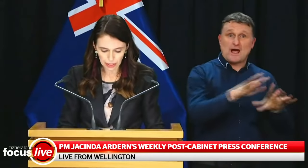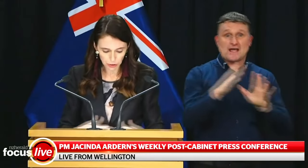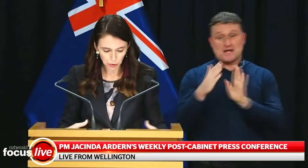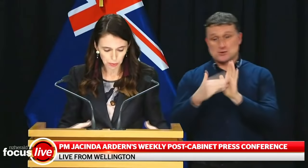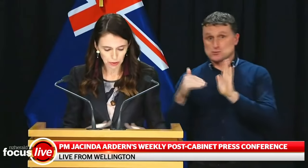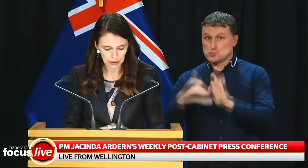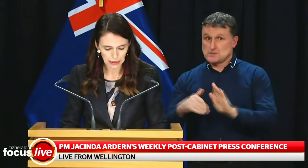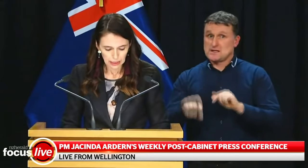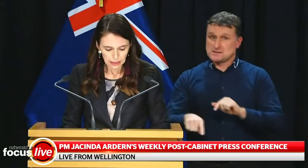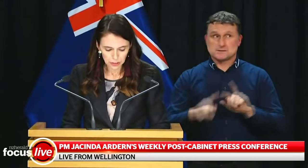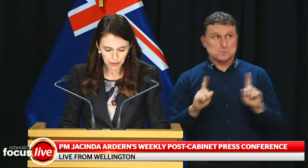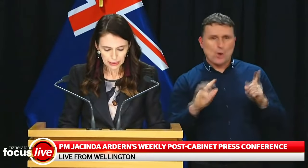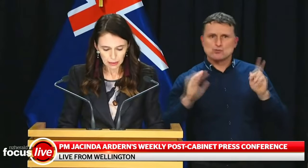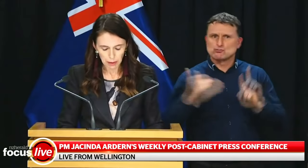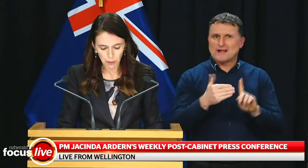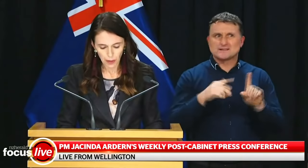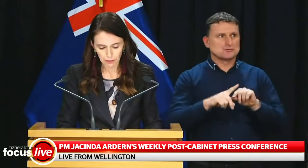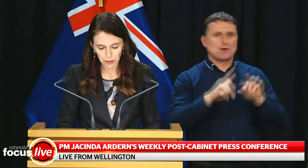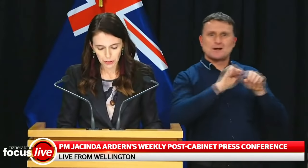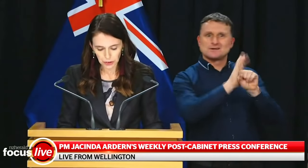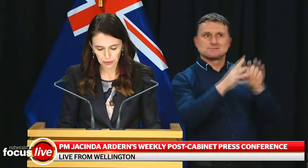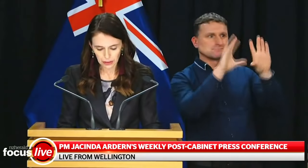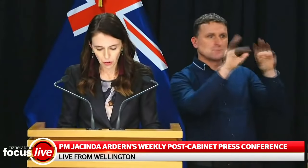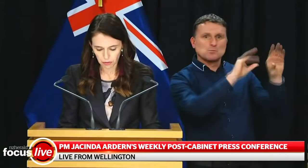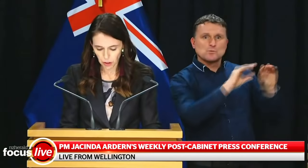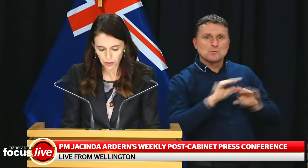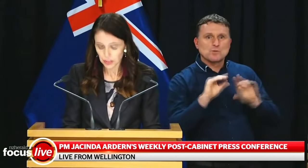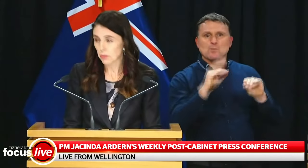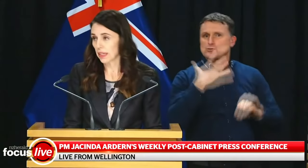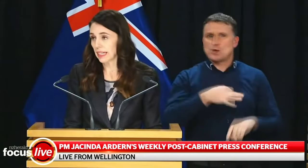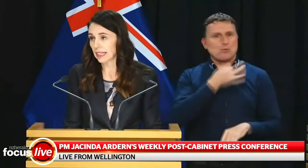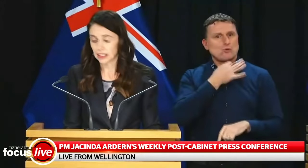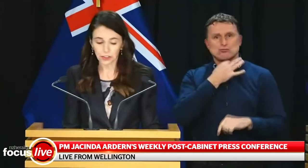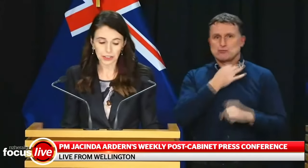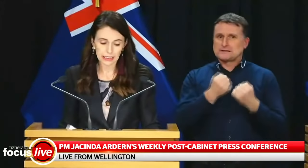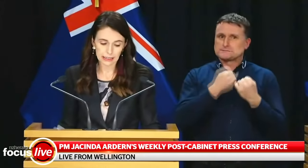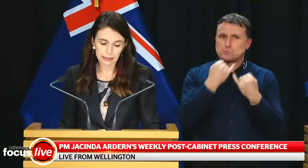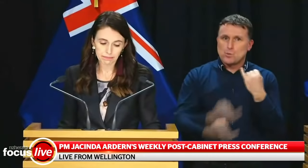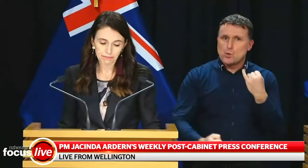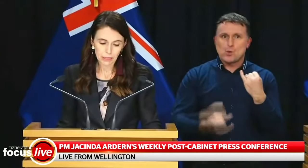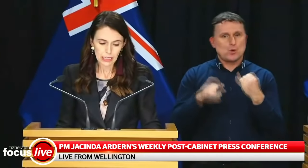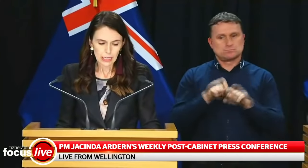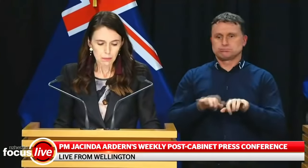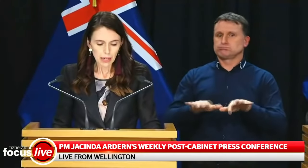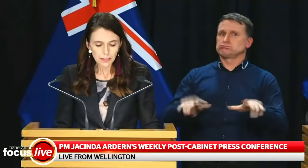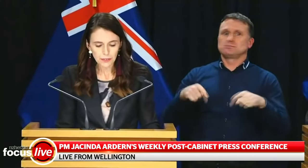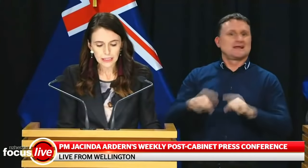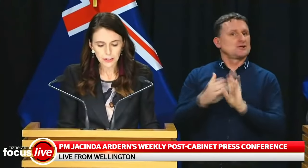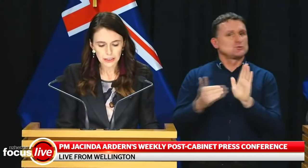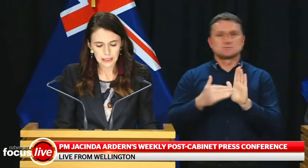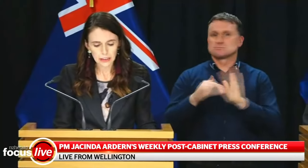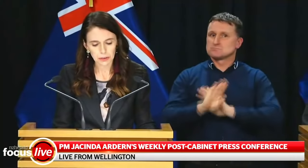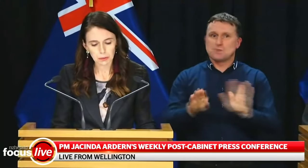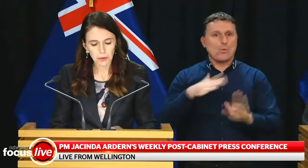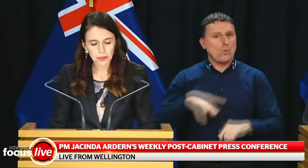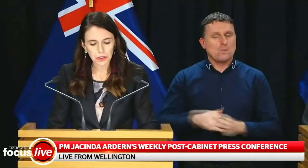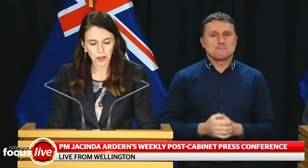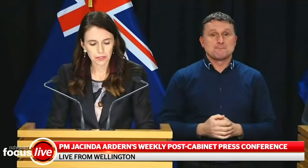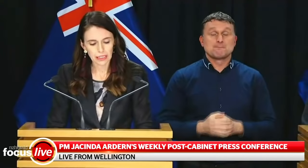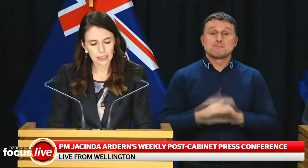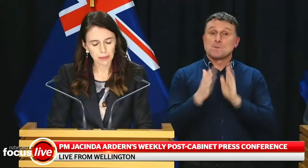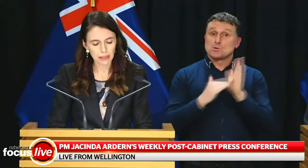measures for our toolbox to strengthen the bubble and reduce the risk of COVID spreading in New Zealand. Part of the reason New Zealand's